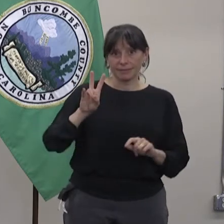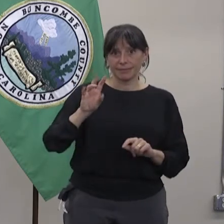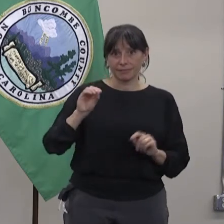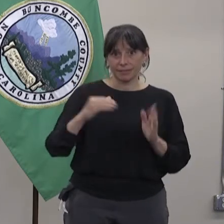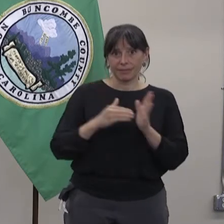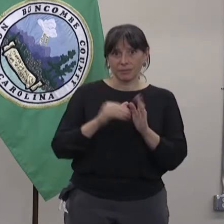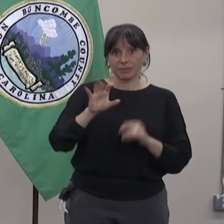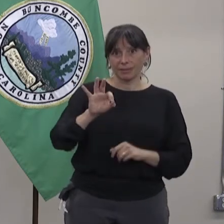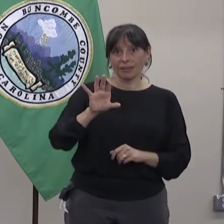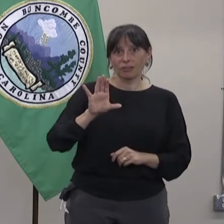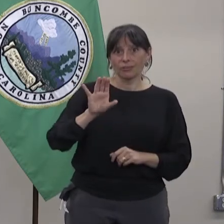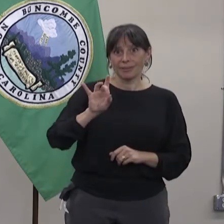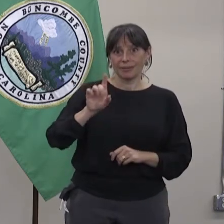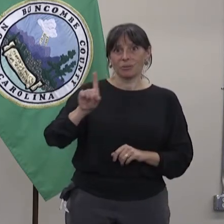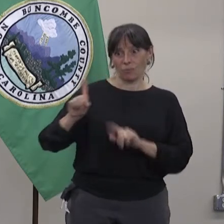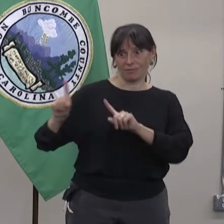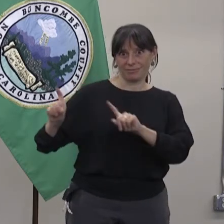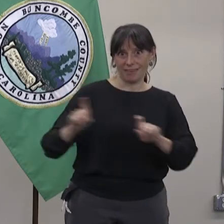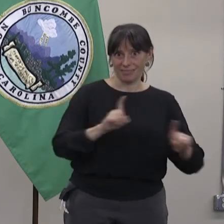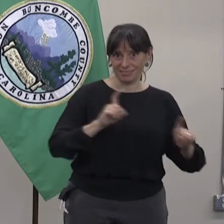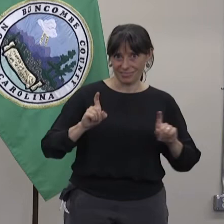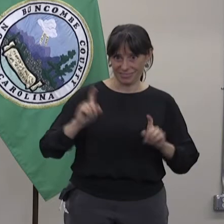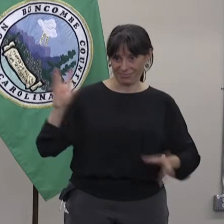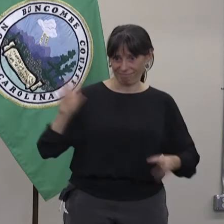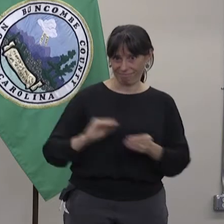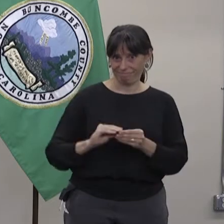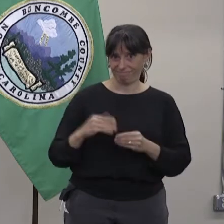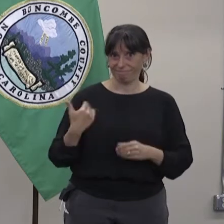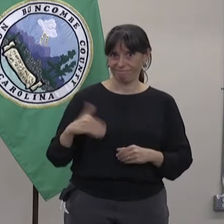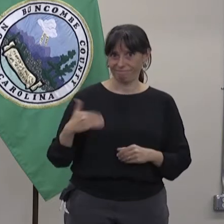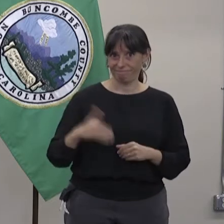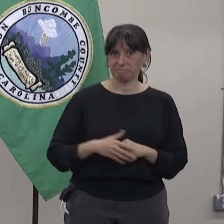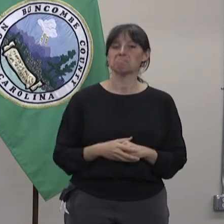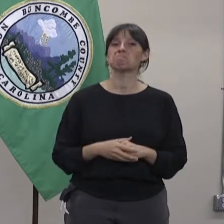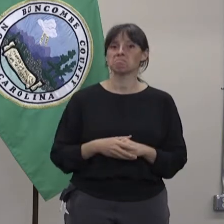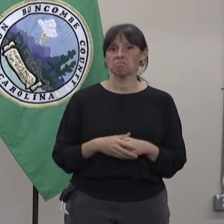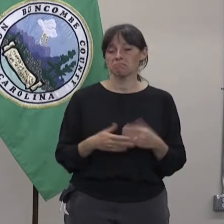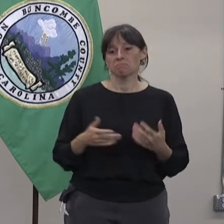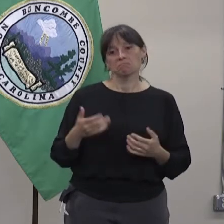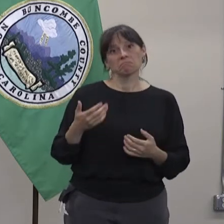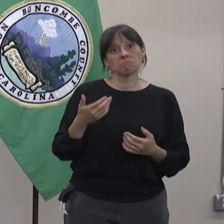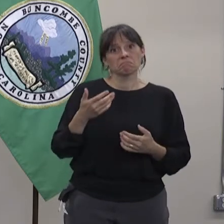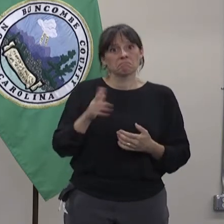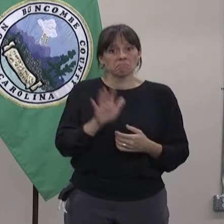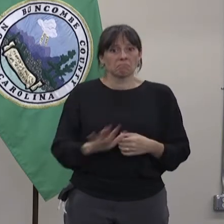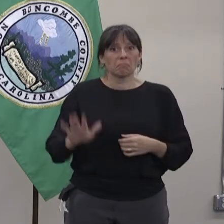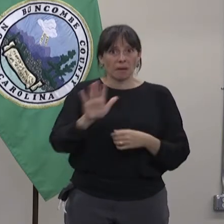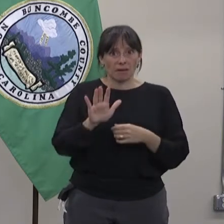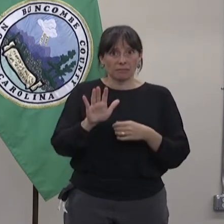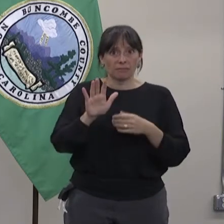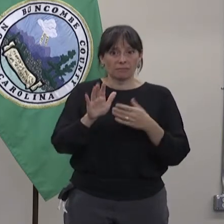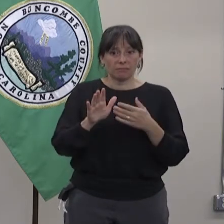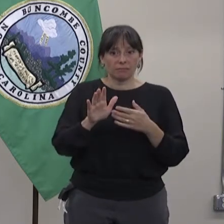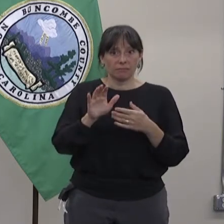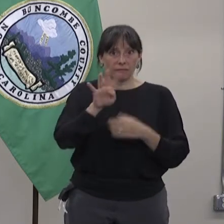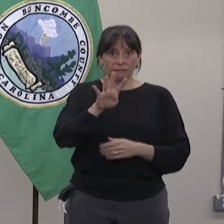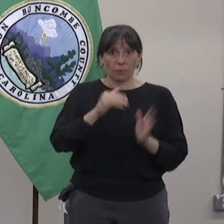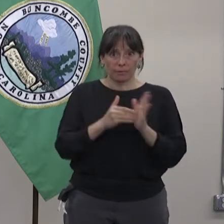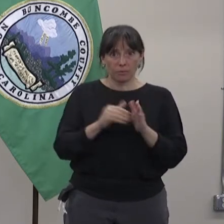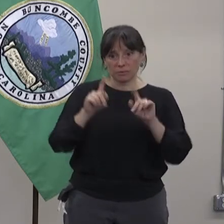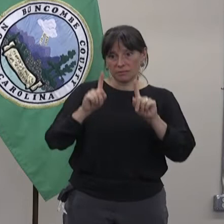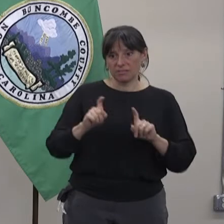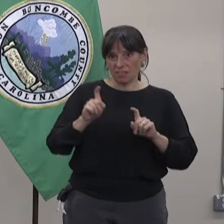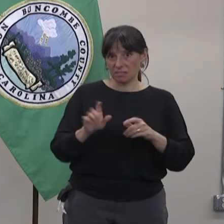70,981 COVID-19 tests. We continue to see about 4,000 tests administered throughout our county each